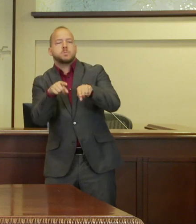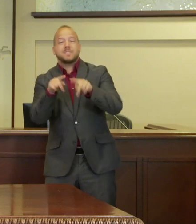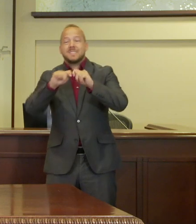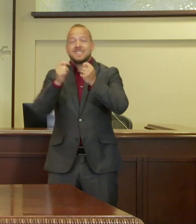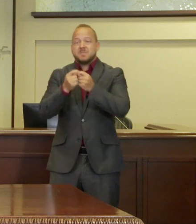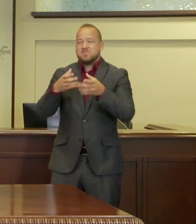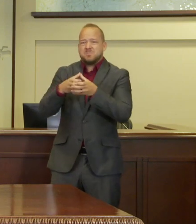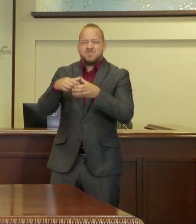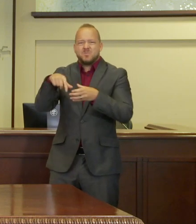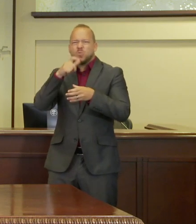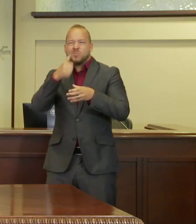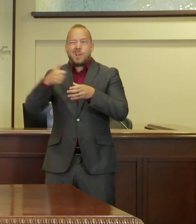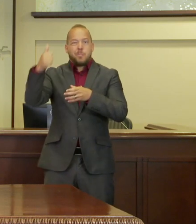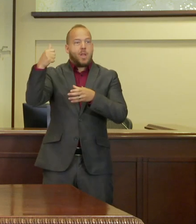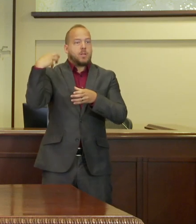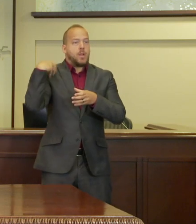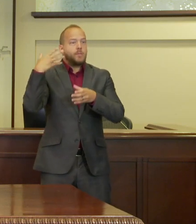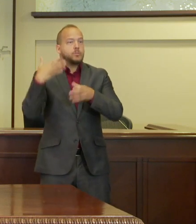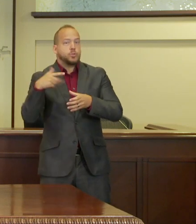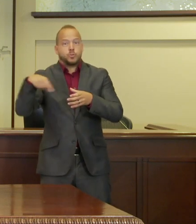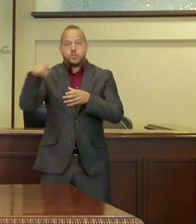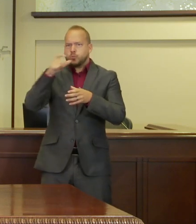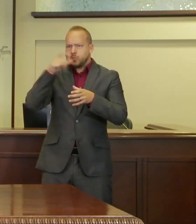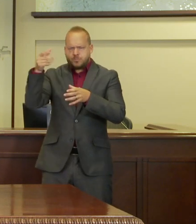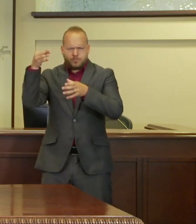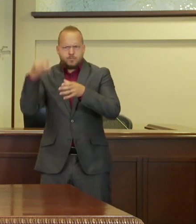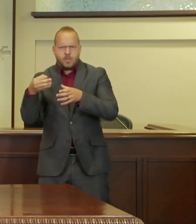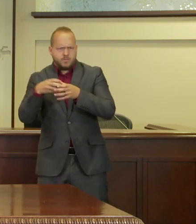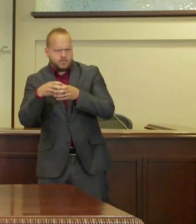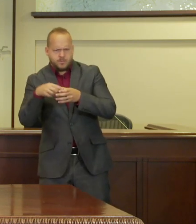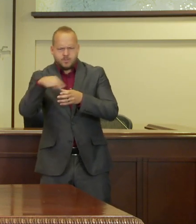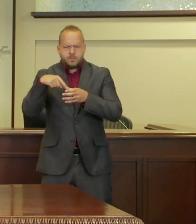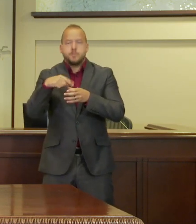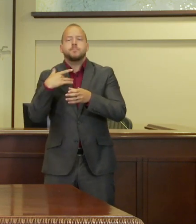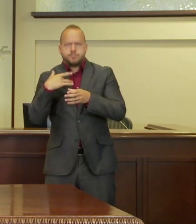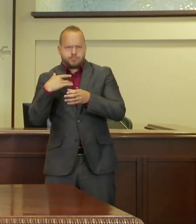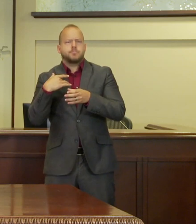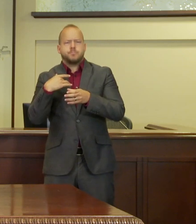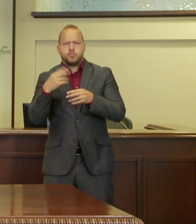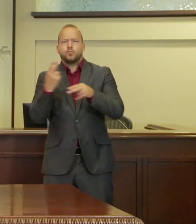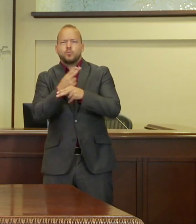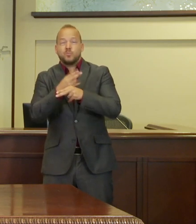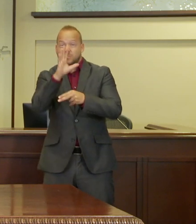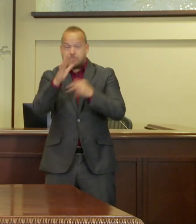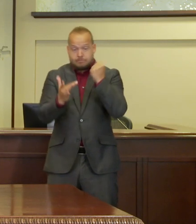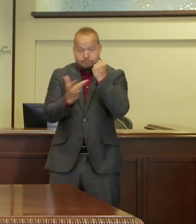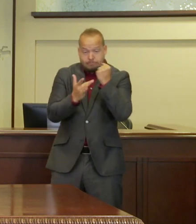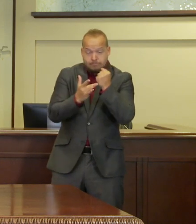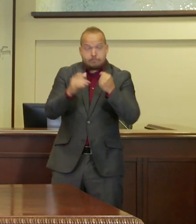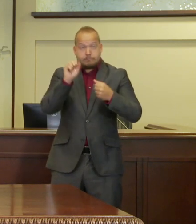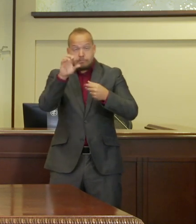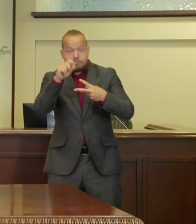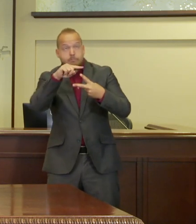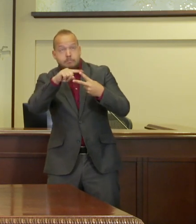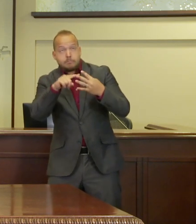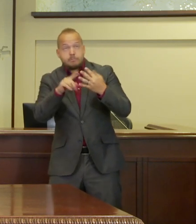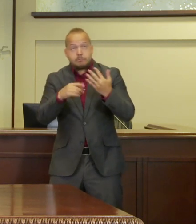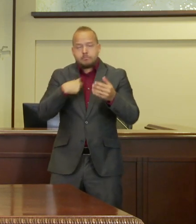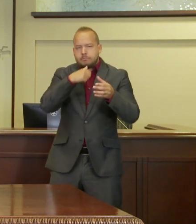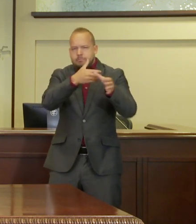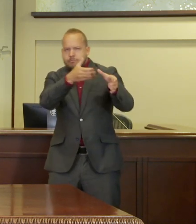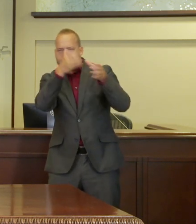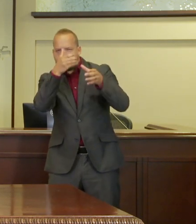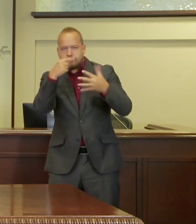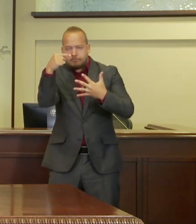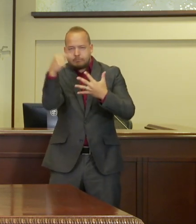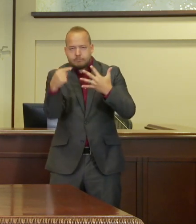yesterday, we're pushing the limits of my technical understanding of all of the details of each of these tools and how they